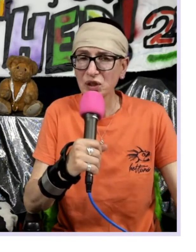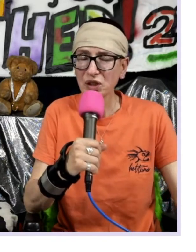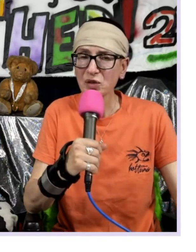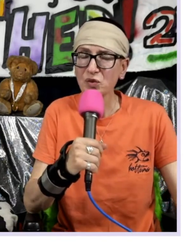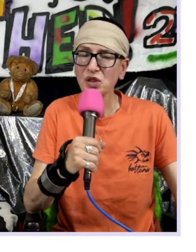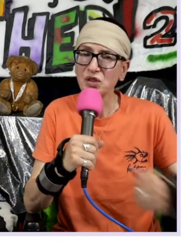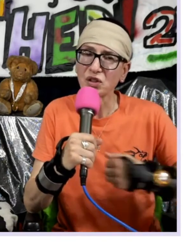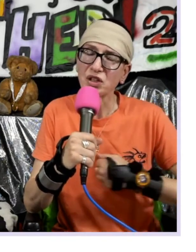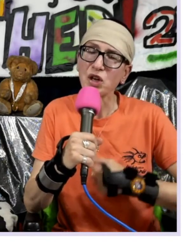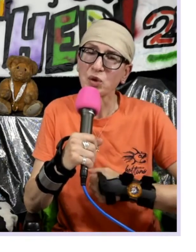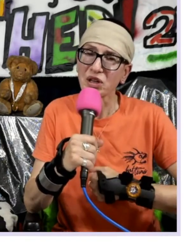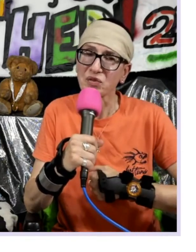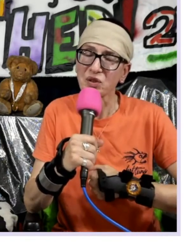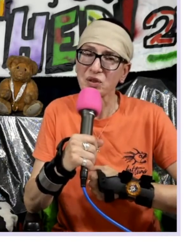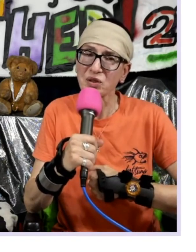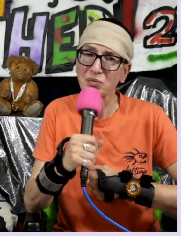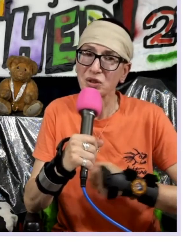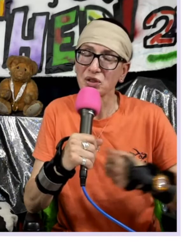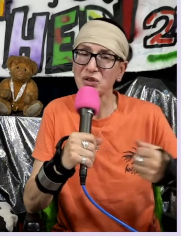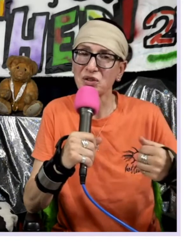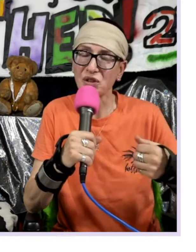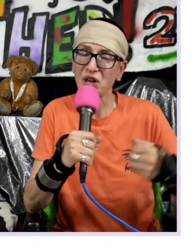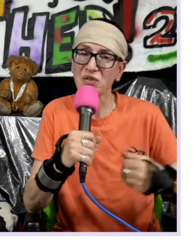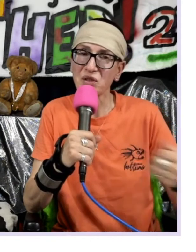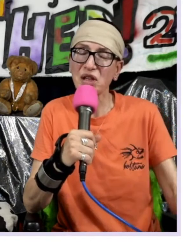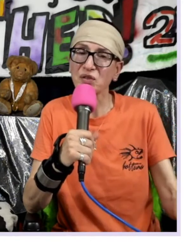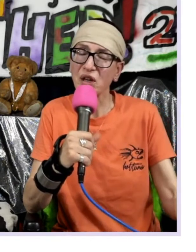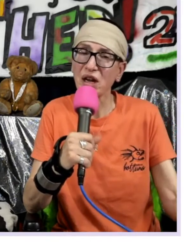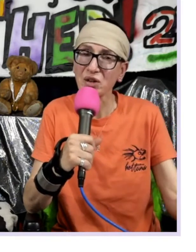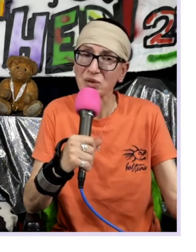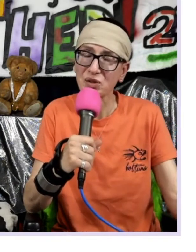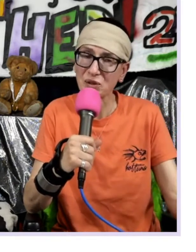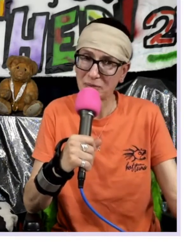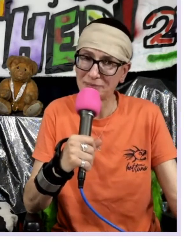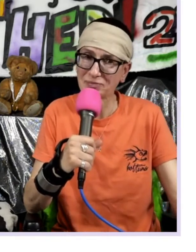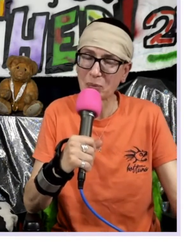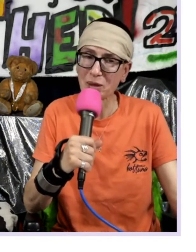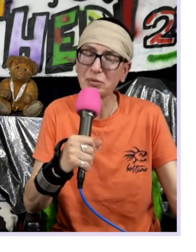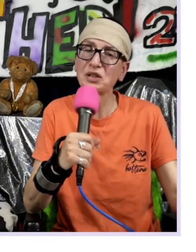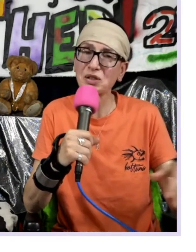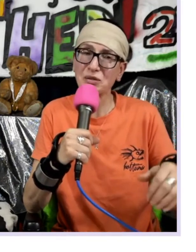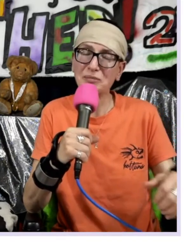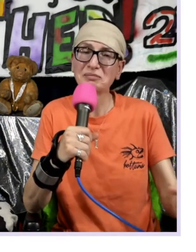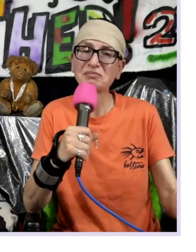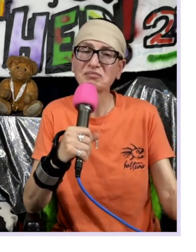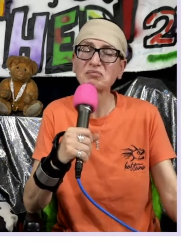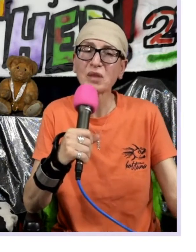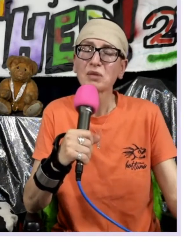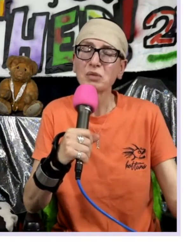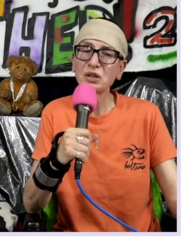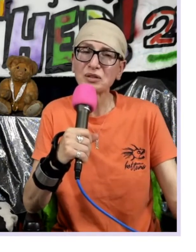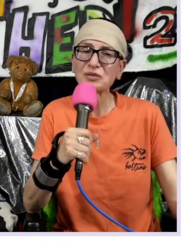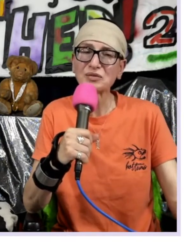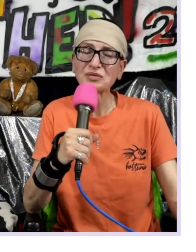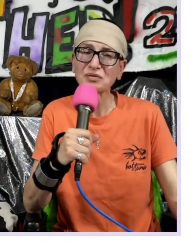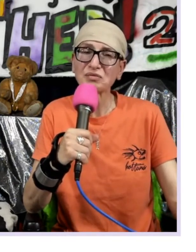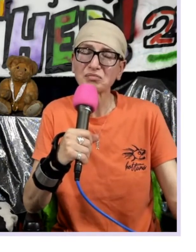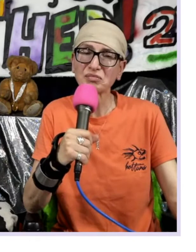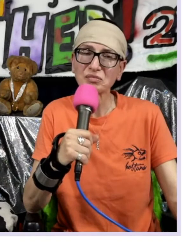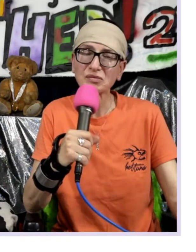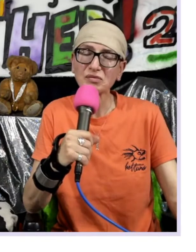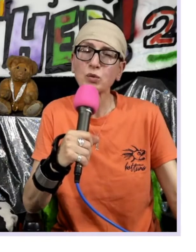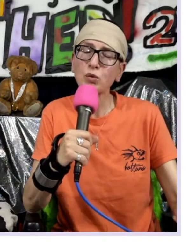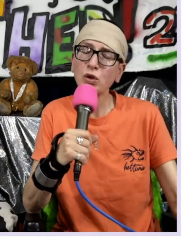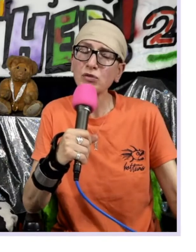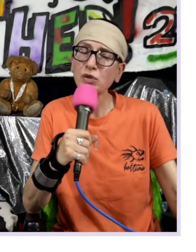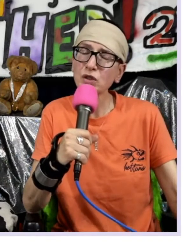I find that comforting is I know I haven't. Yeah. But it's nice to kind of have that reassurance